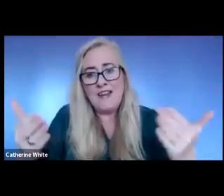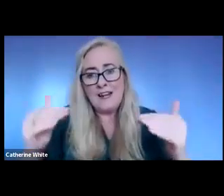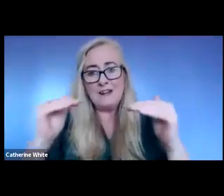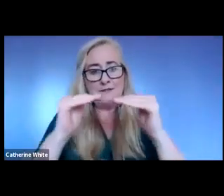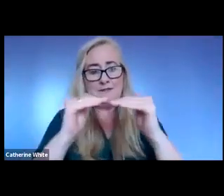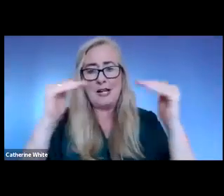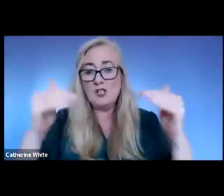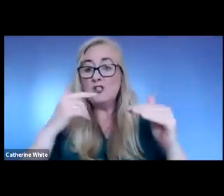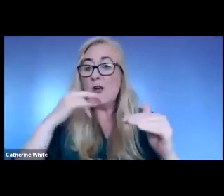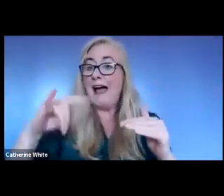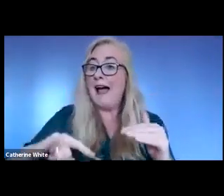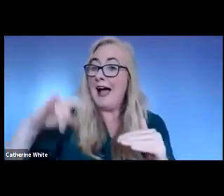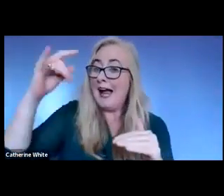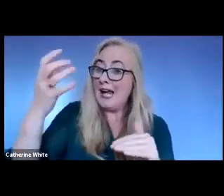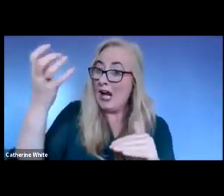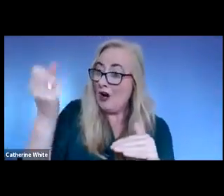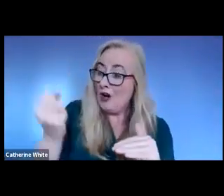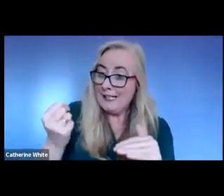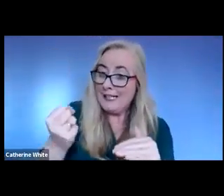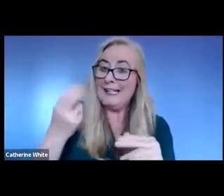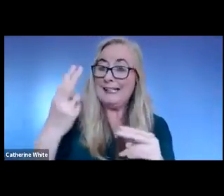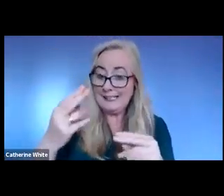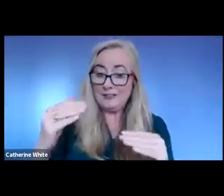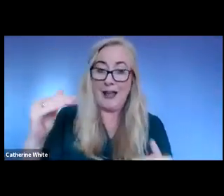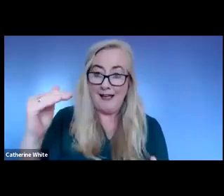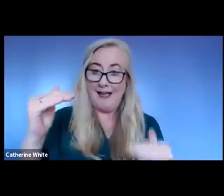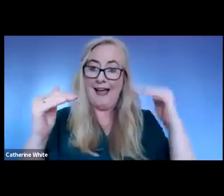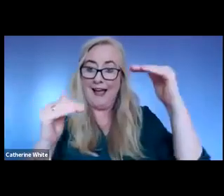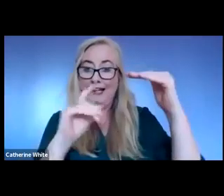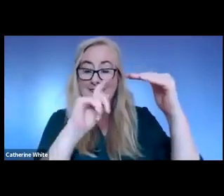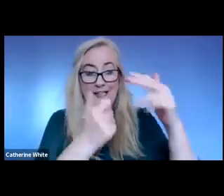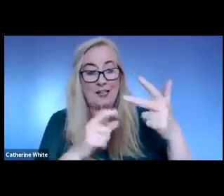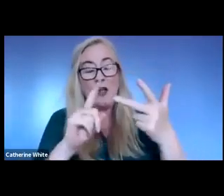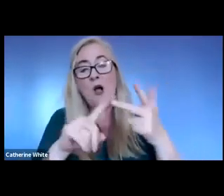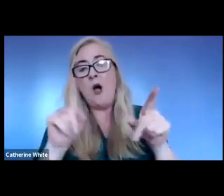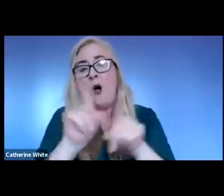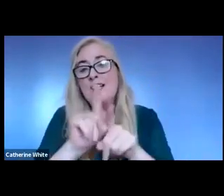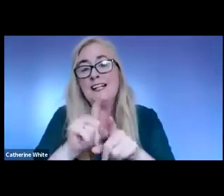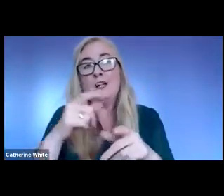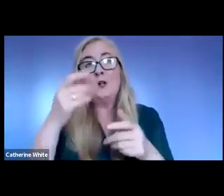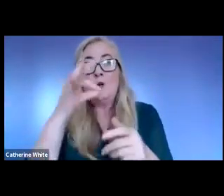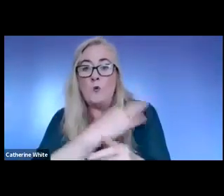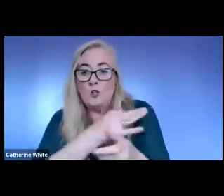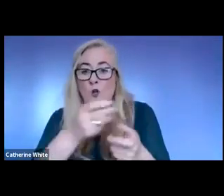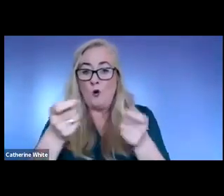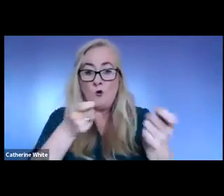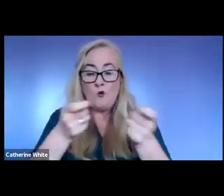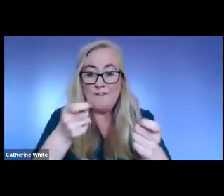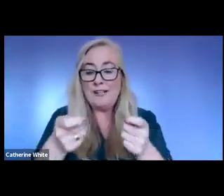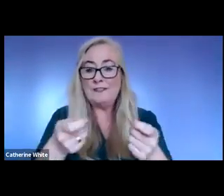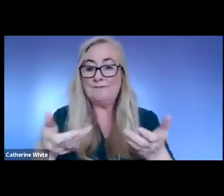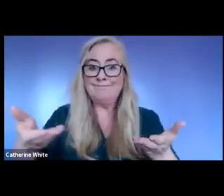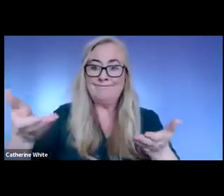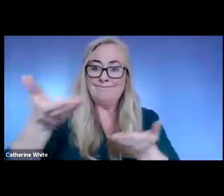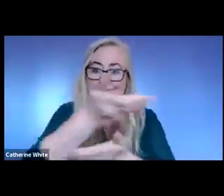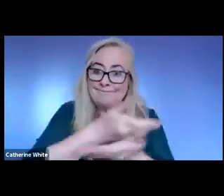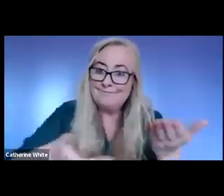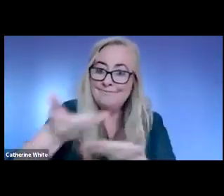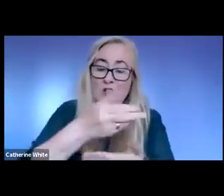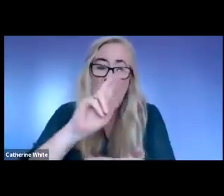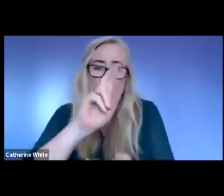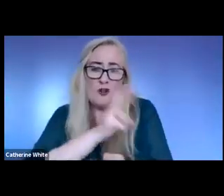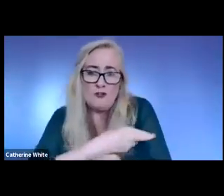higher earners and corporates need to pay their fair share. We also need good governance. We need a social dialogue. We need real participation